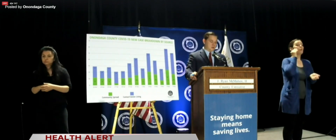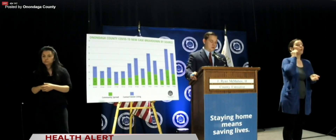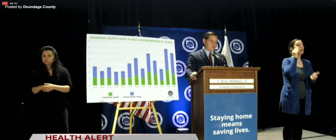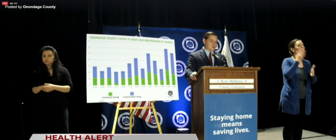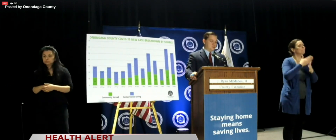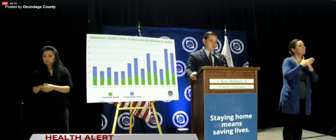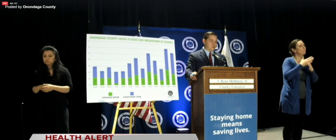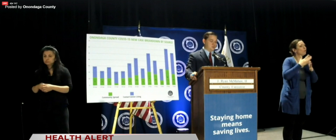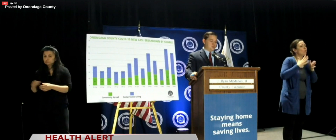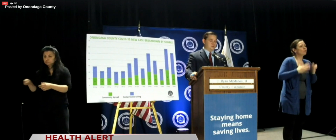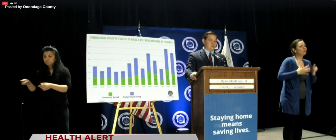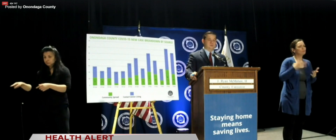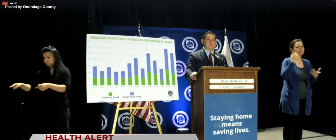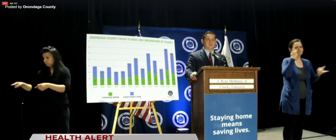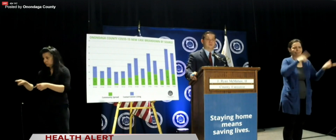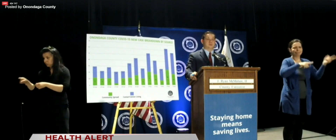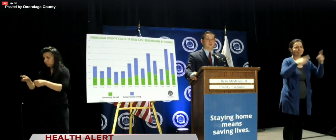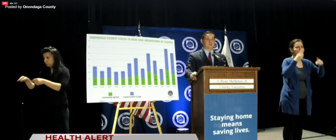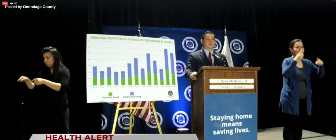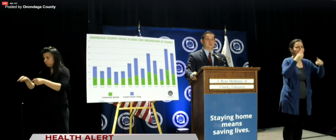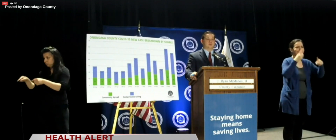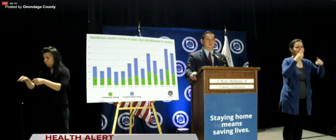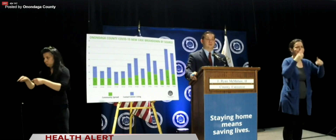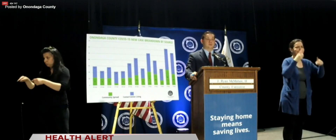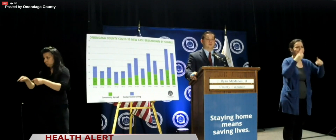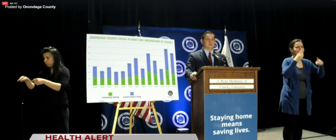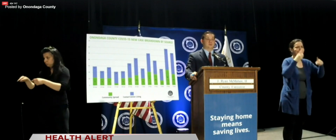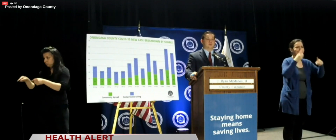the situation earlier today